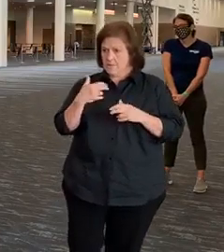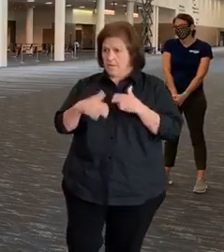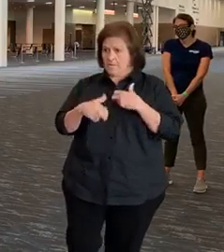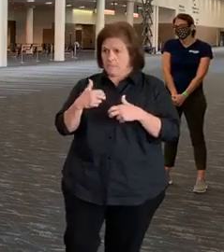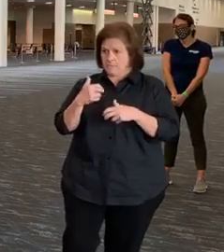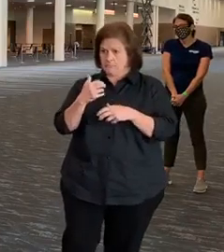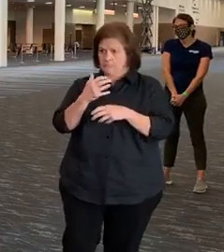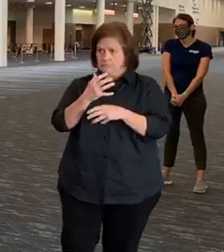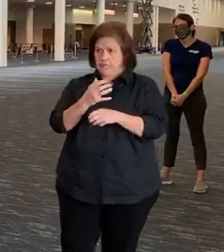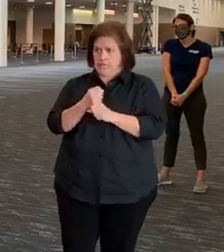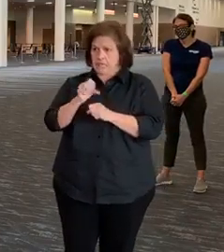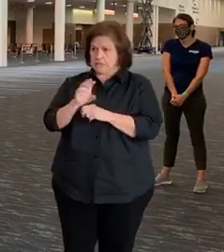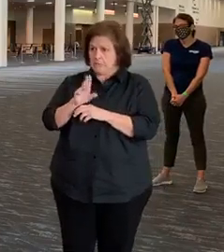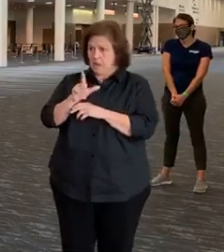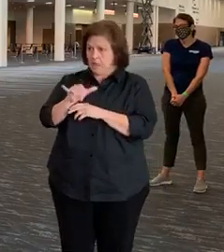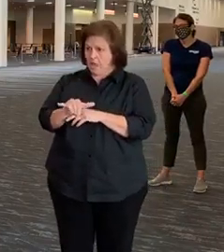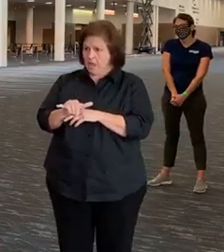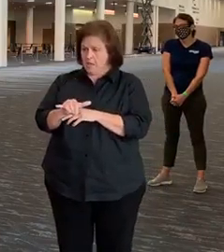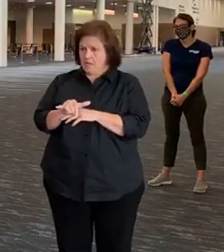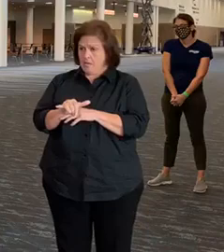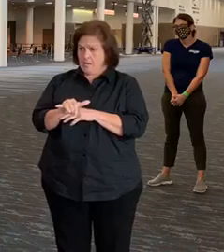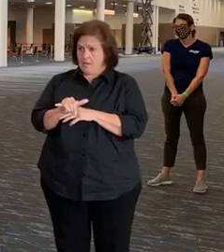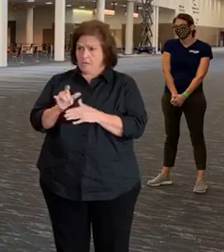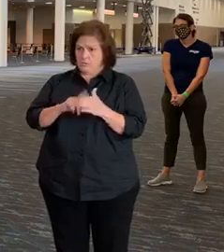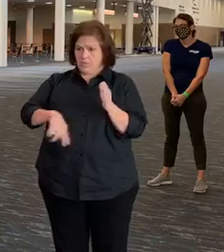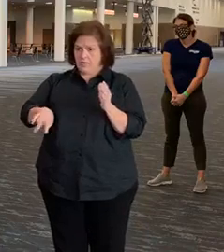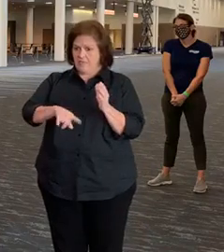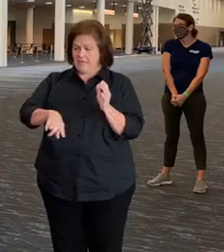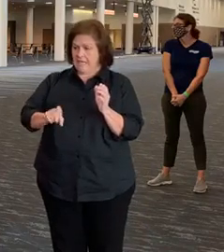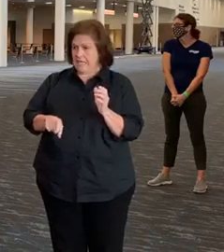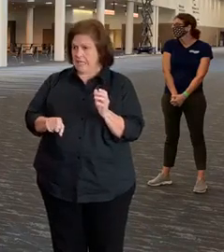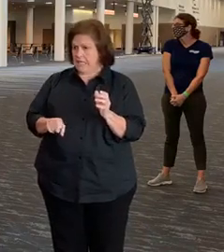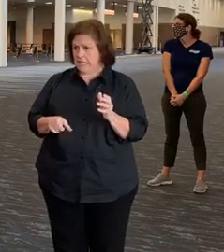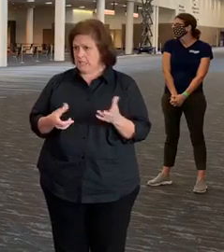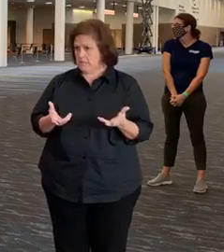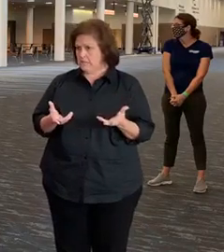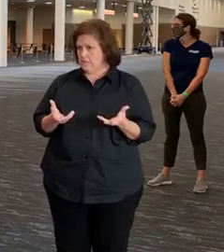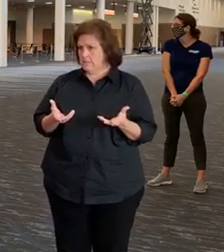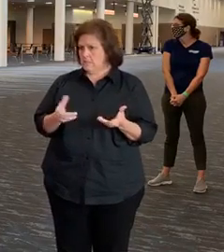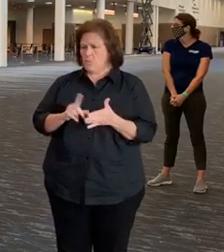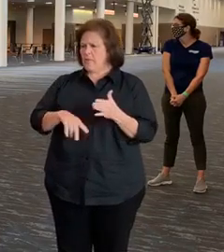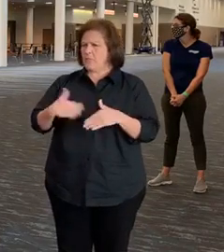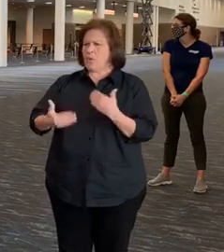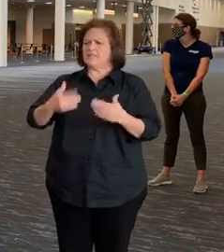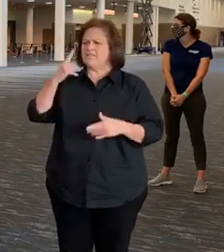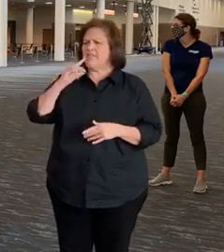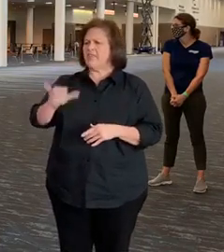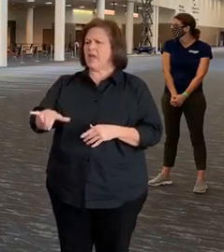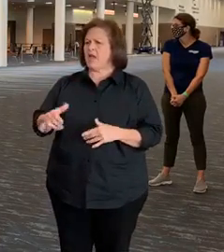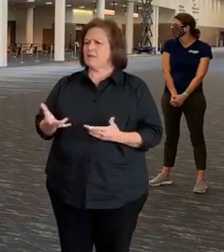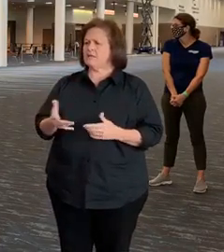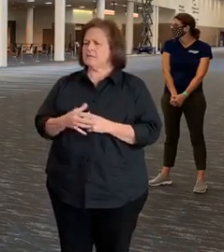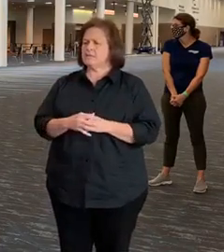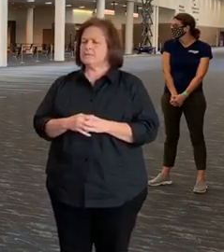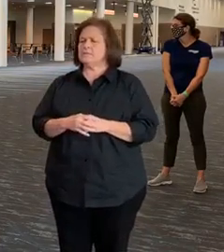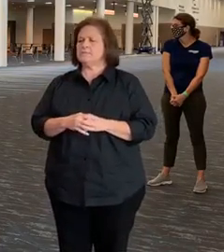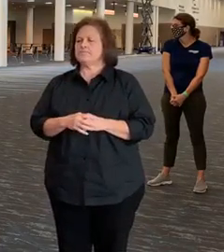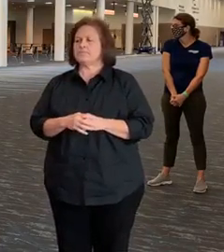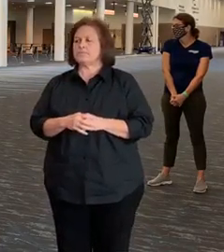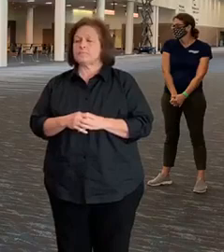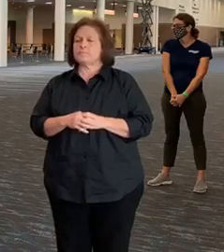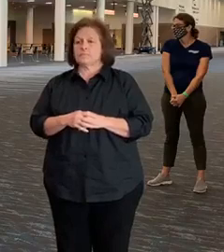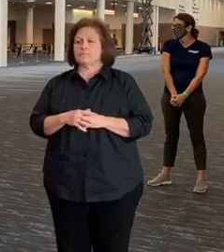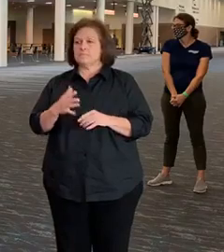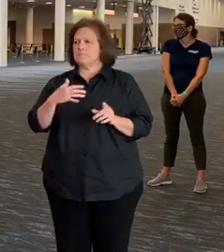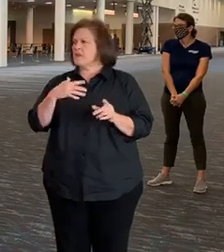people supplies or getting them what they need? What's the process for addressing that? Sure. So